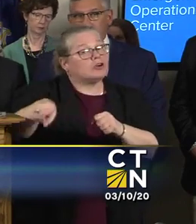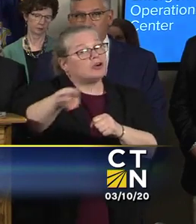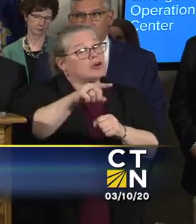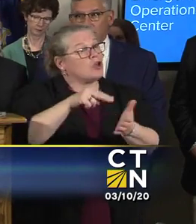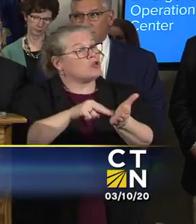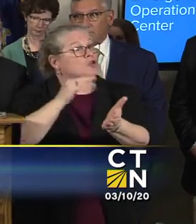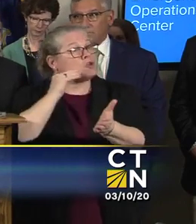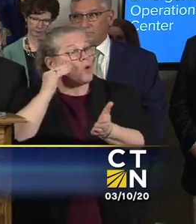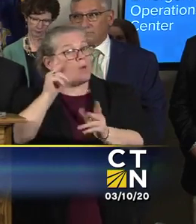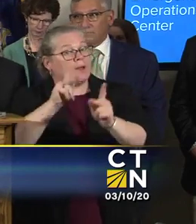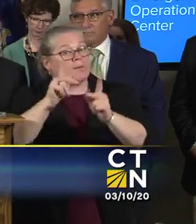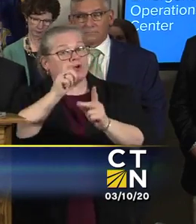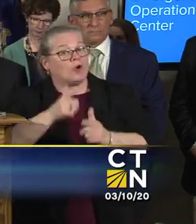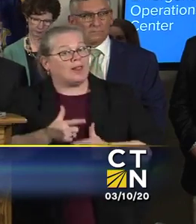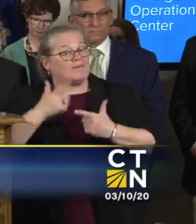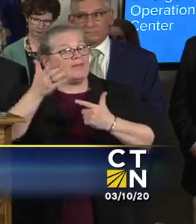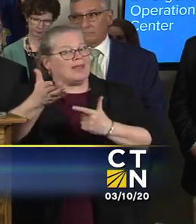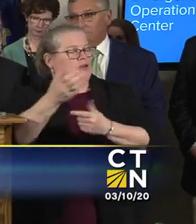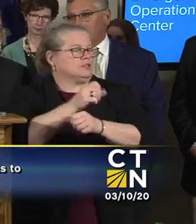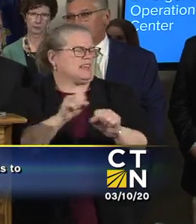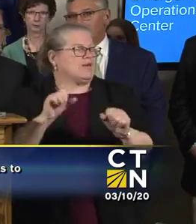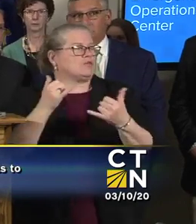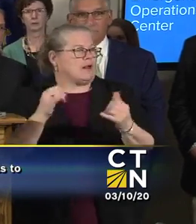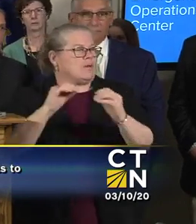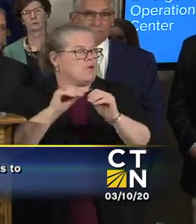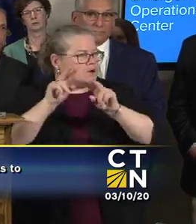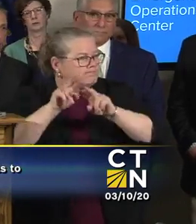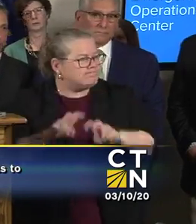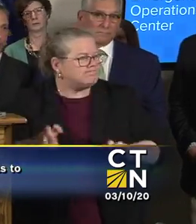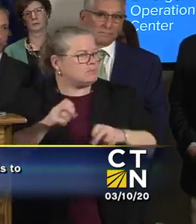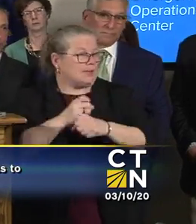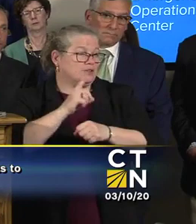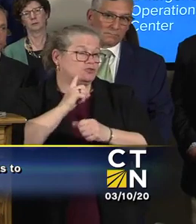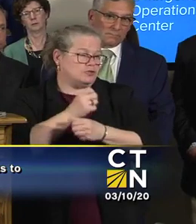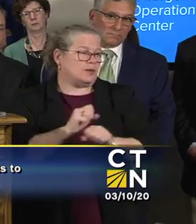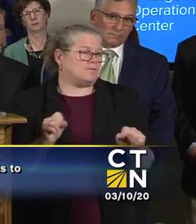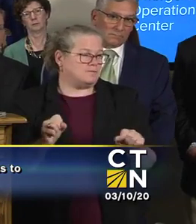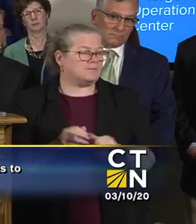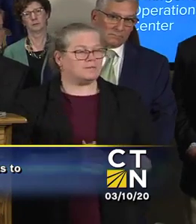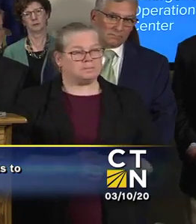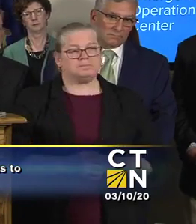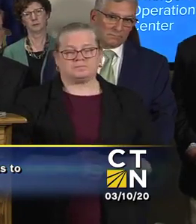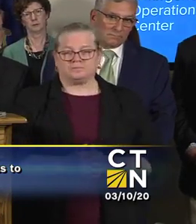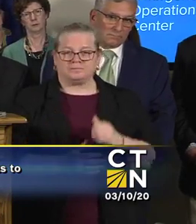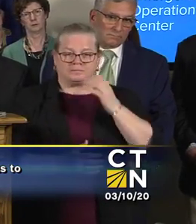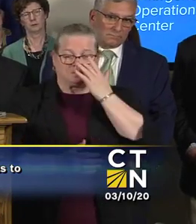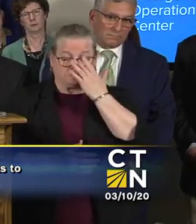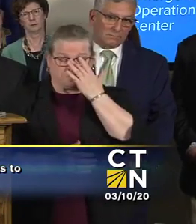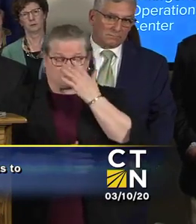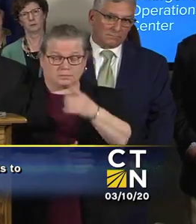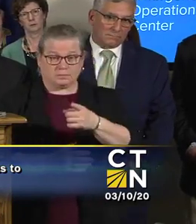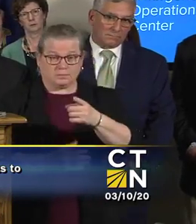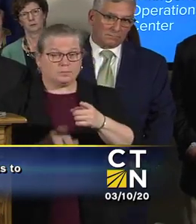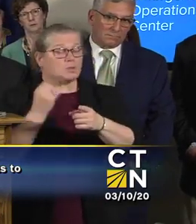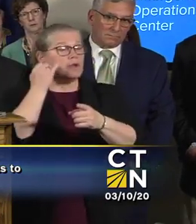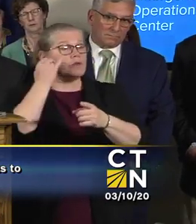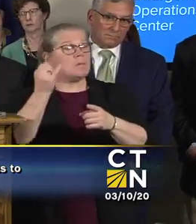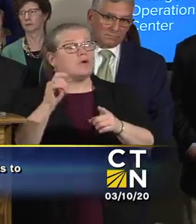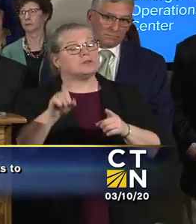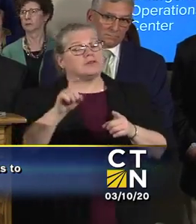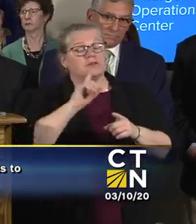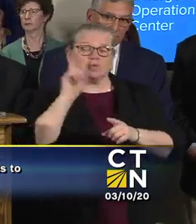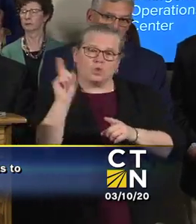looking at that right now even more so. If it becomes necessary to order somebody to be quarantined,